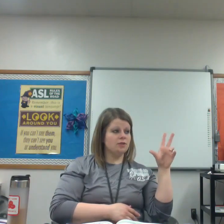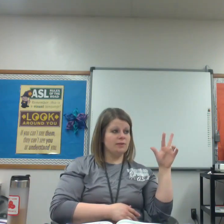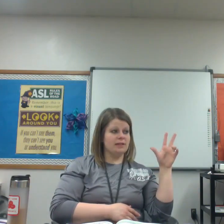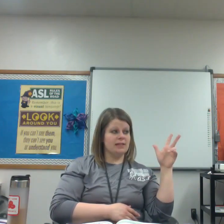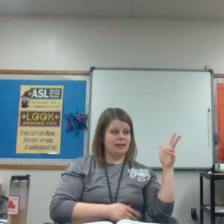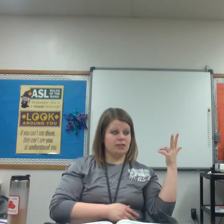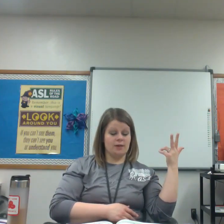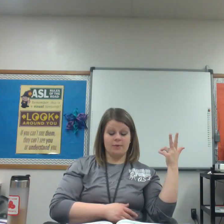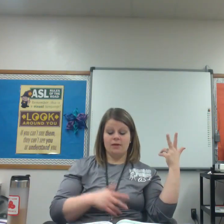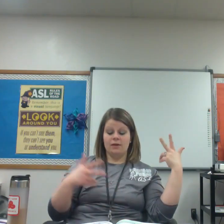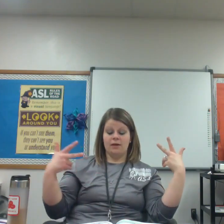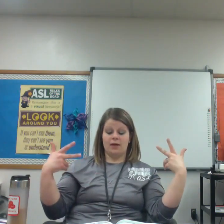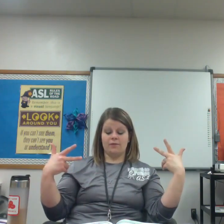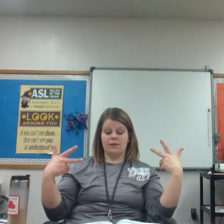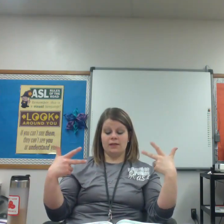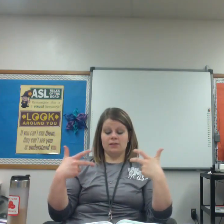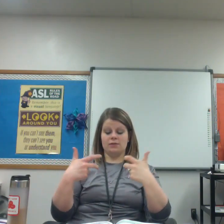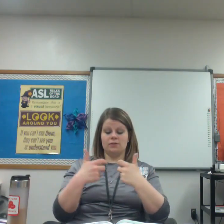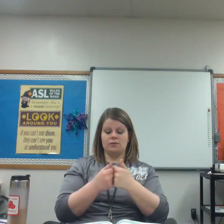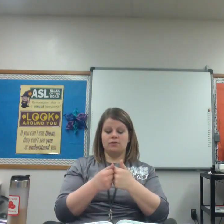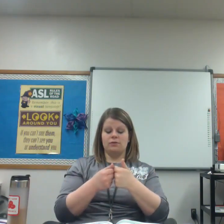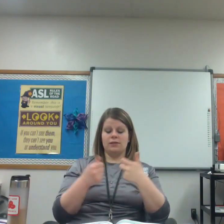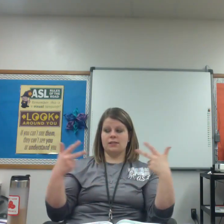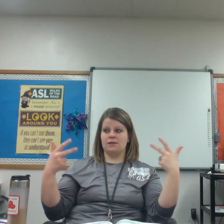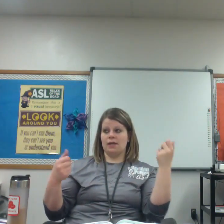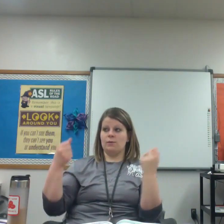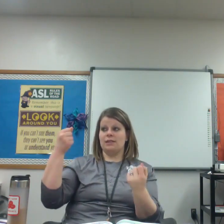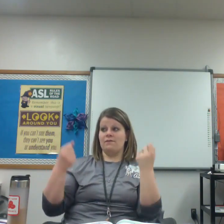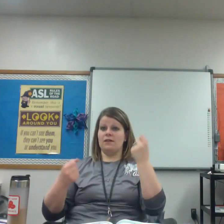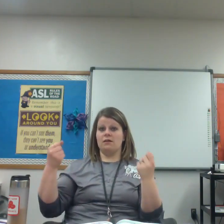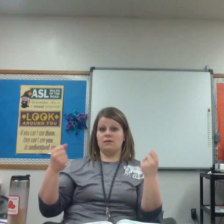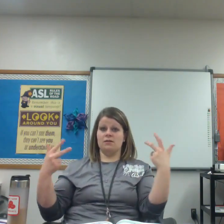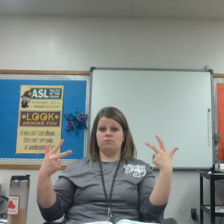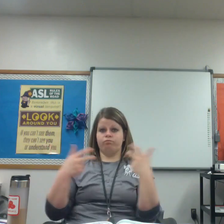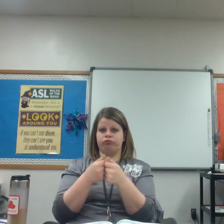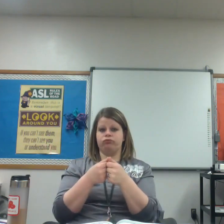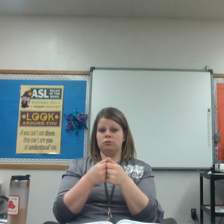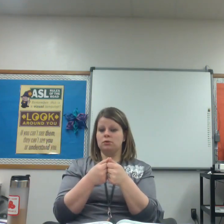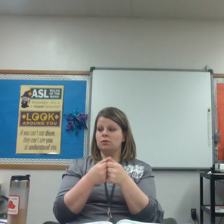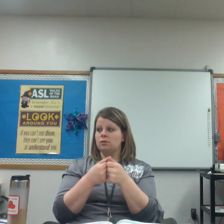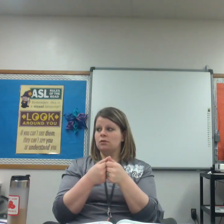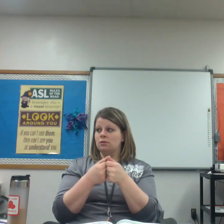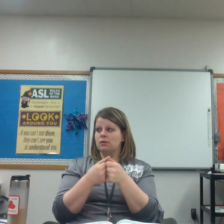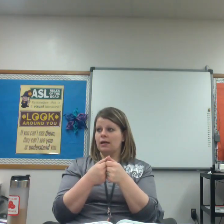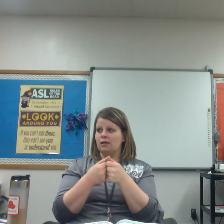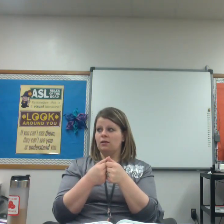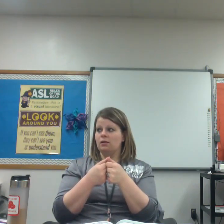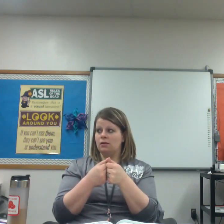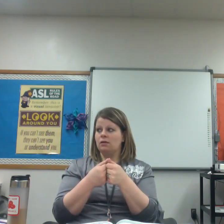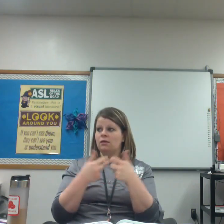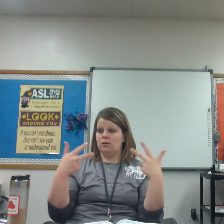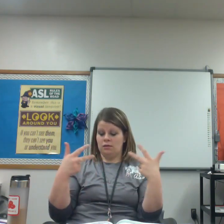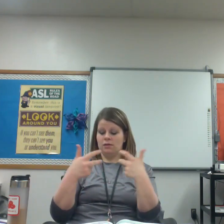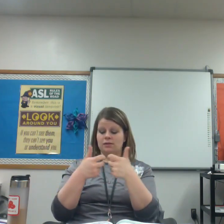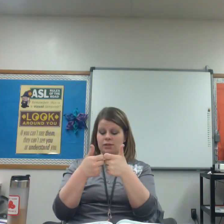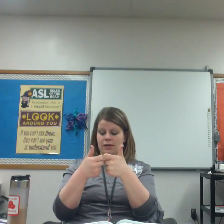will be this hand shape. And for this, you can do these as, like you would say, vehicles. Okay? Because they're